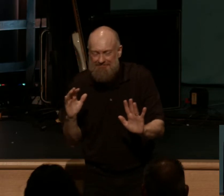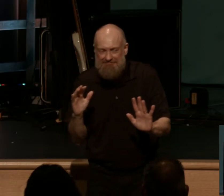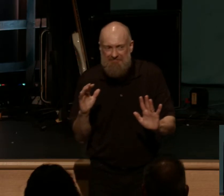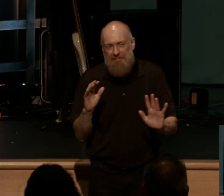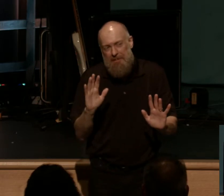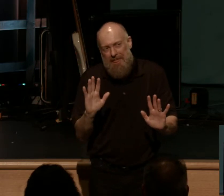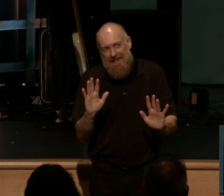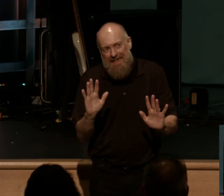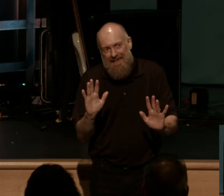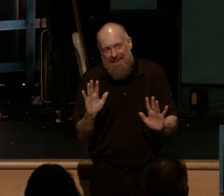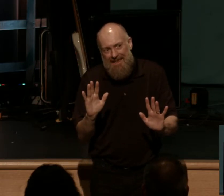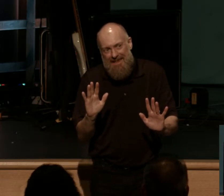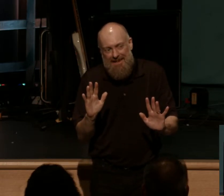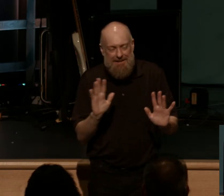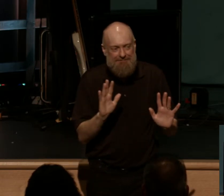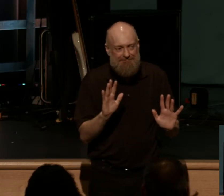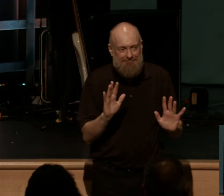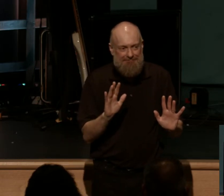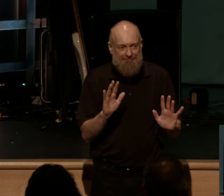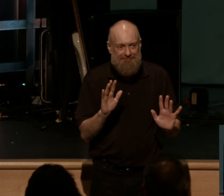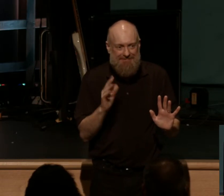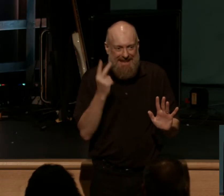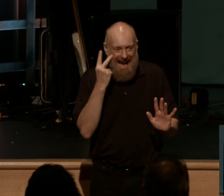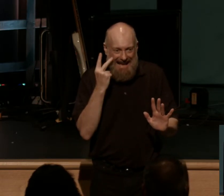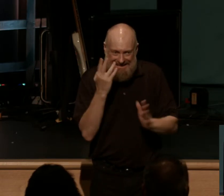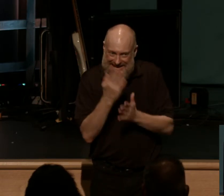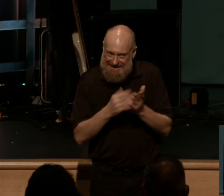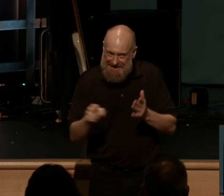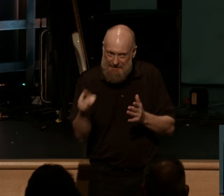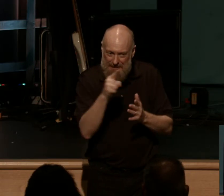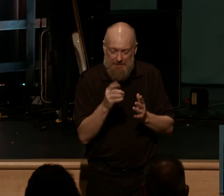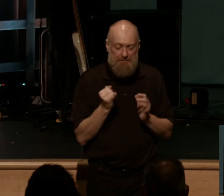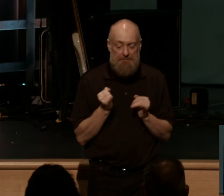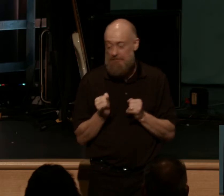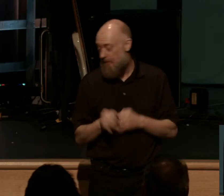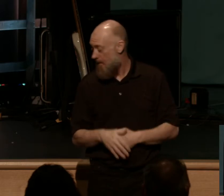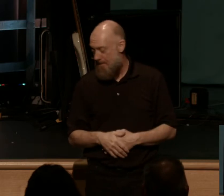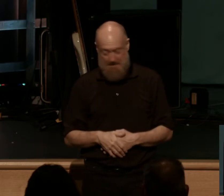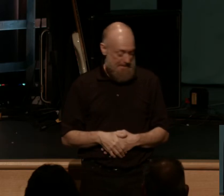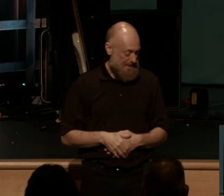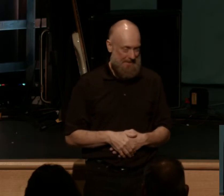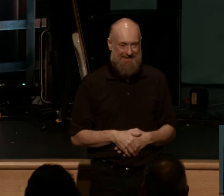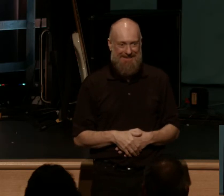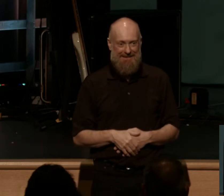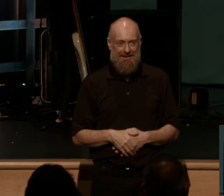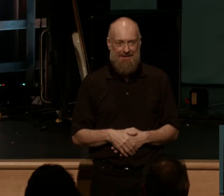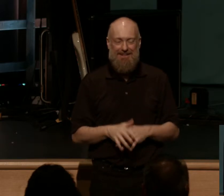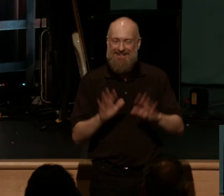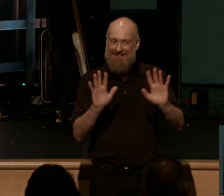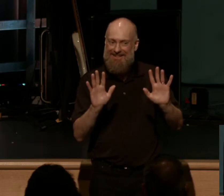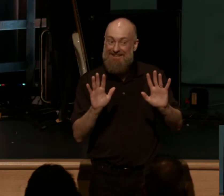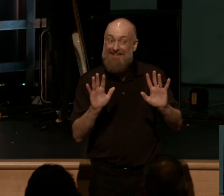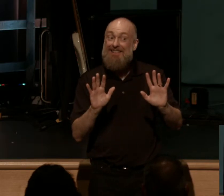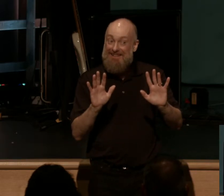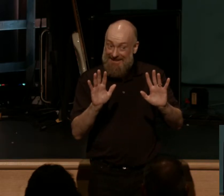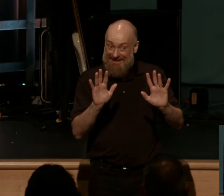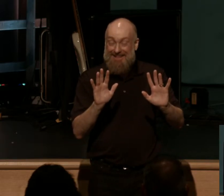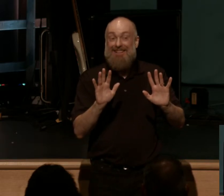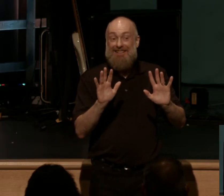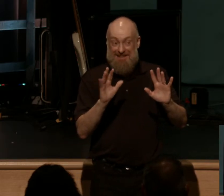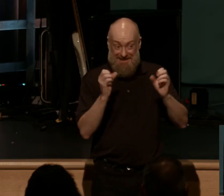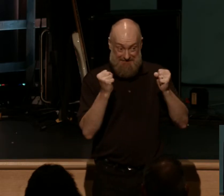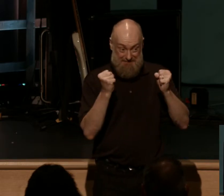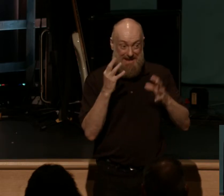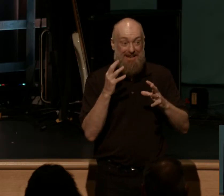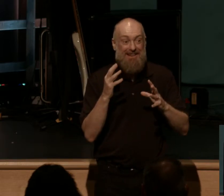this. I see some of you right now as I'm looking and man, like there's so many powerfully used people